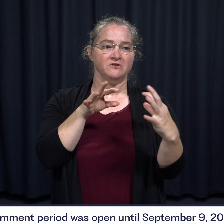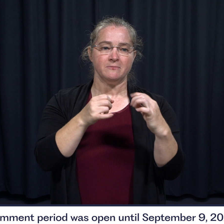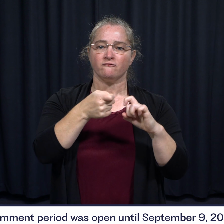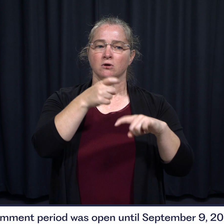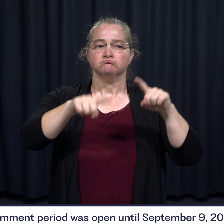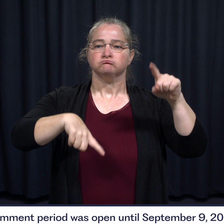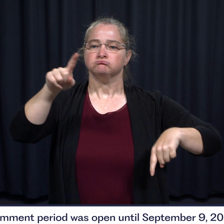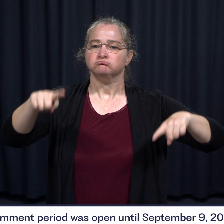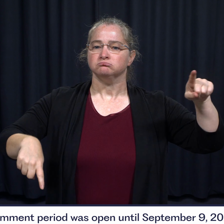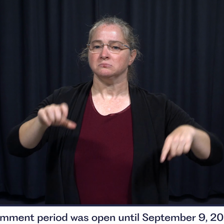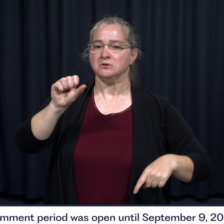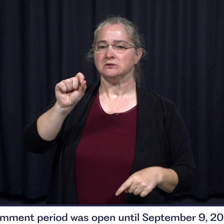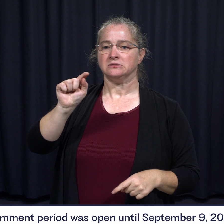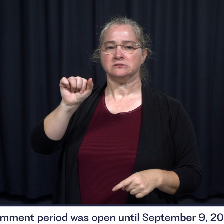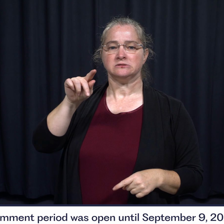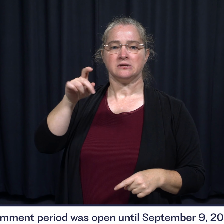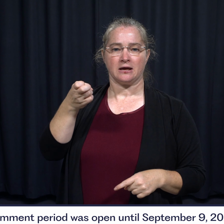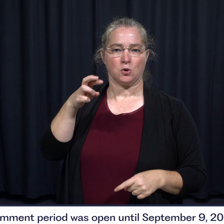this request.